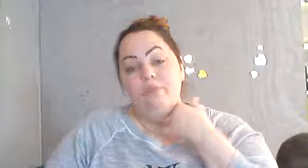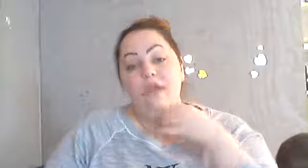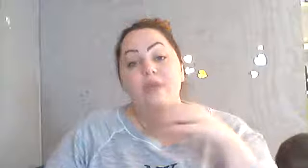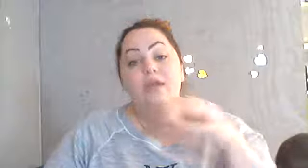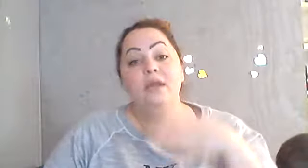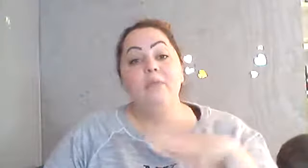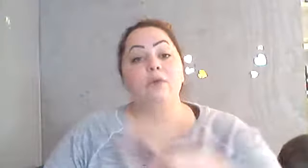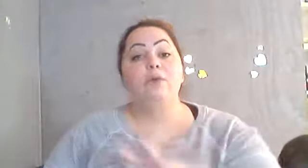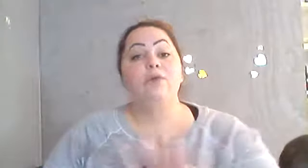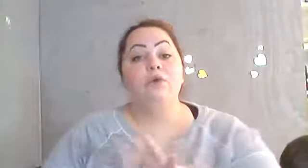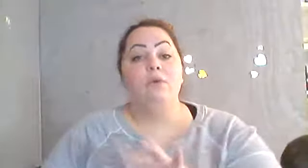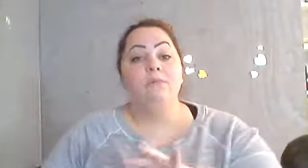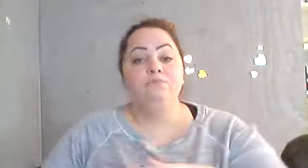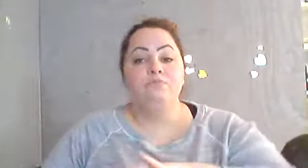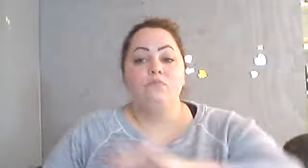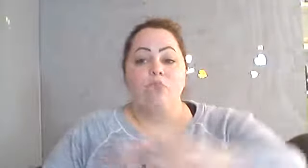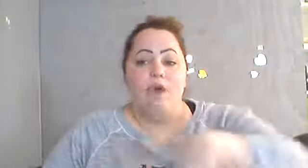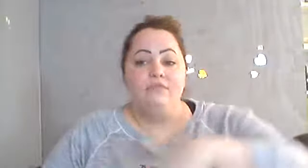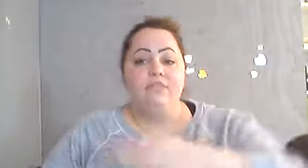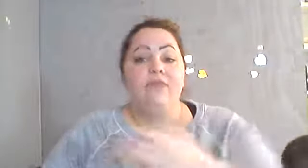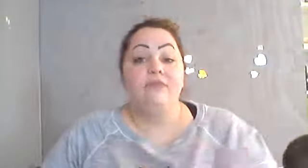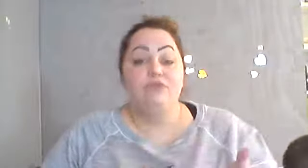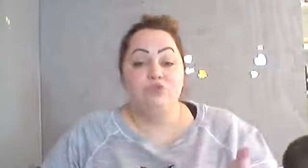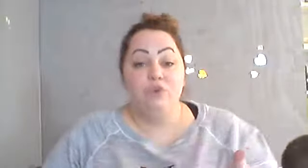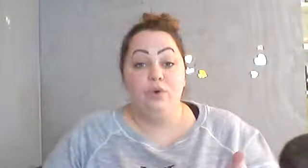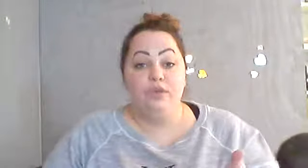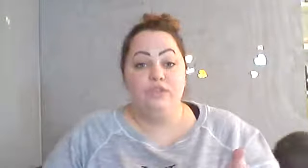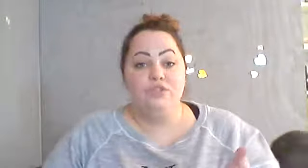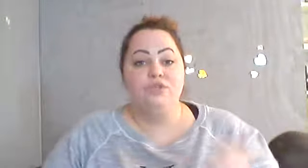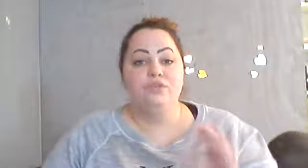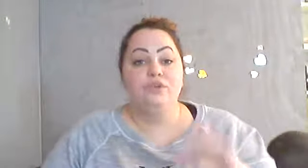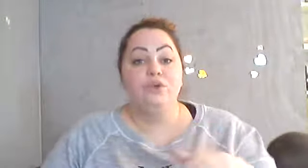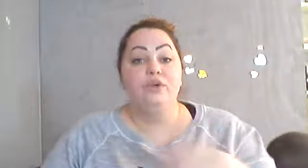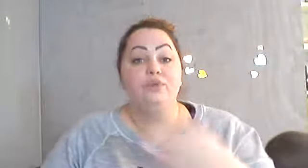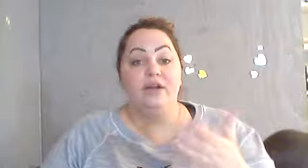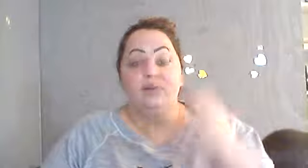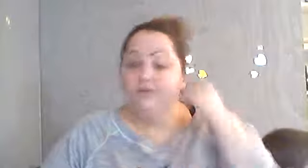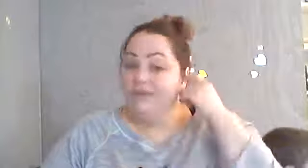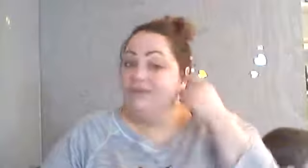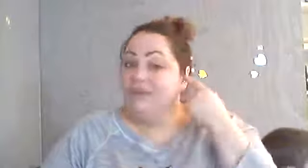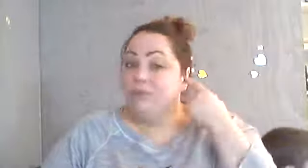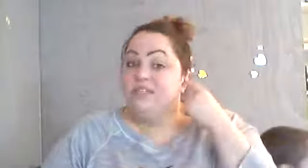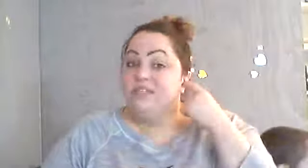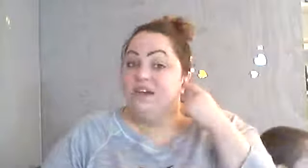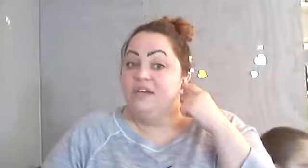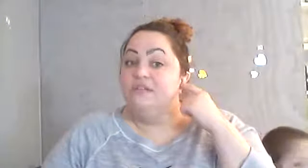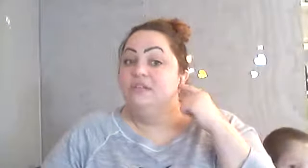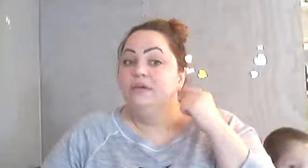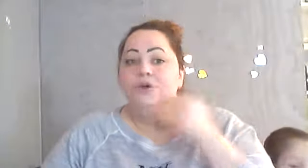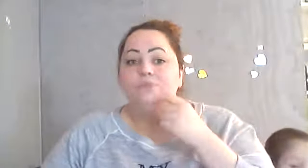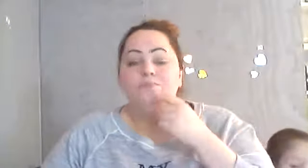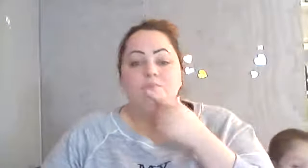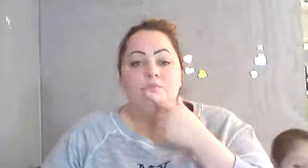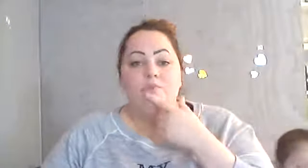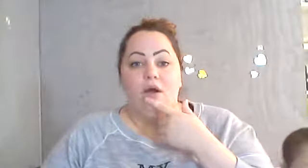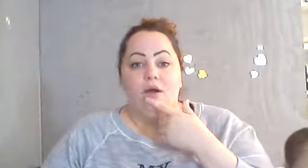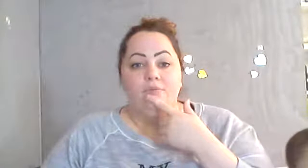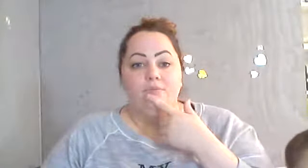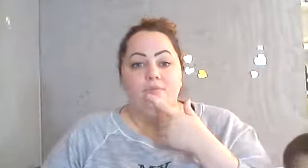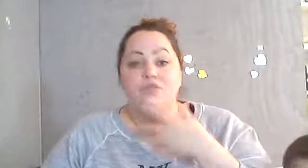And then in Marco Polo, obviously everything's recorded. So there's a recorded record of everything we discuss. So